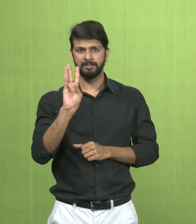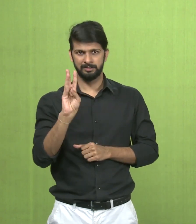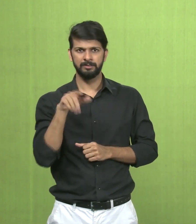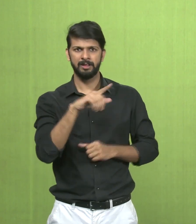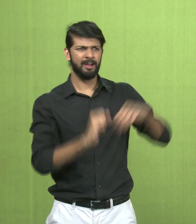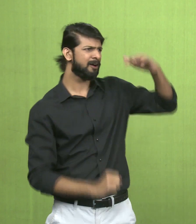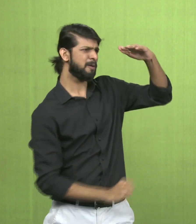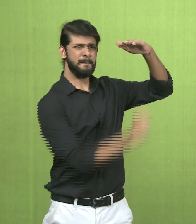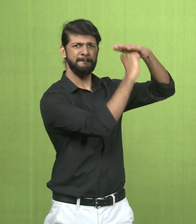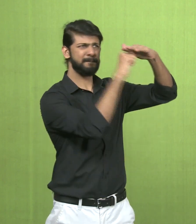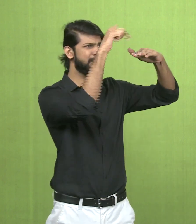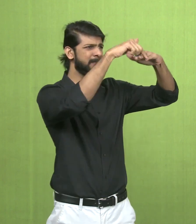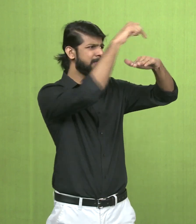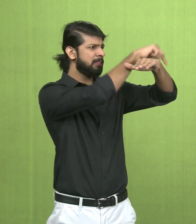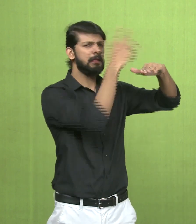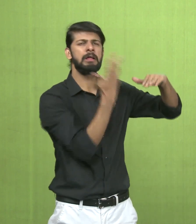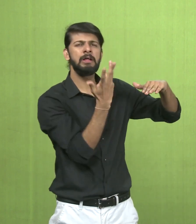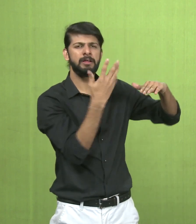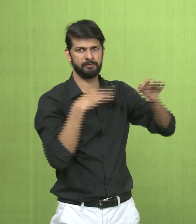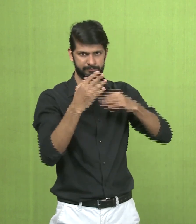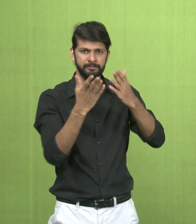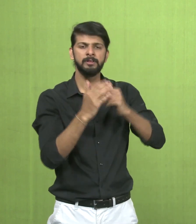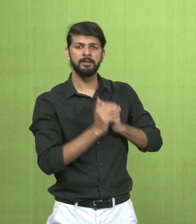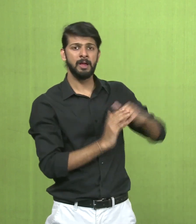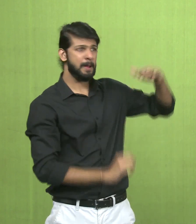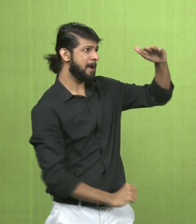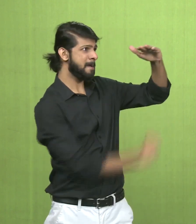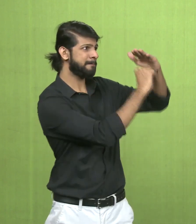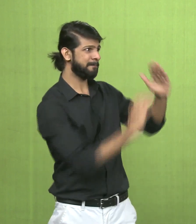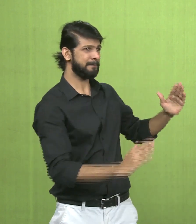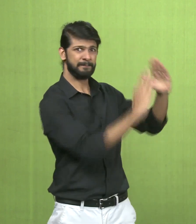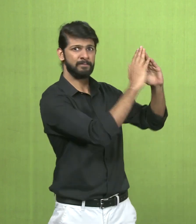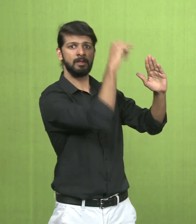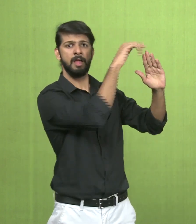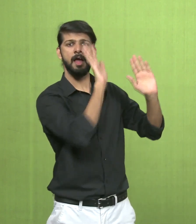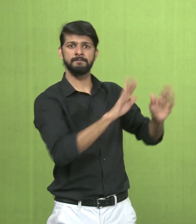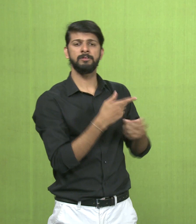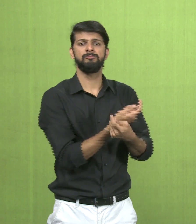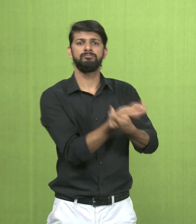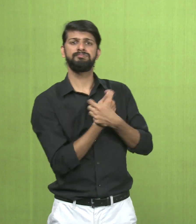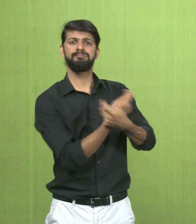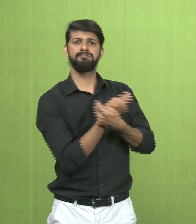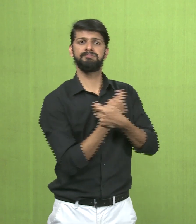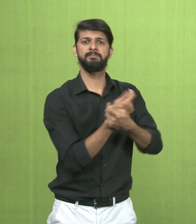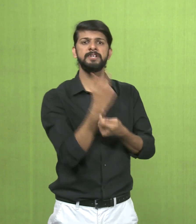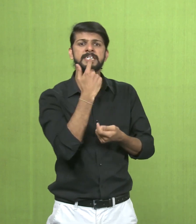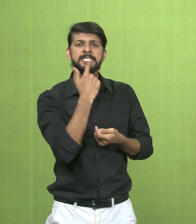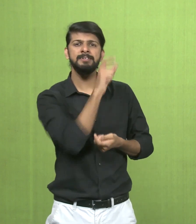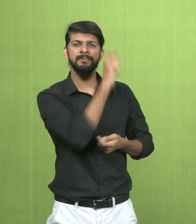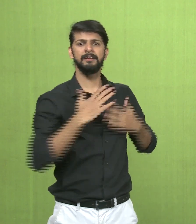Answer number 4. On top of both the hilltops, you have a